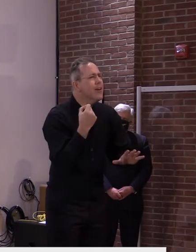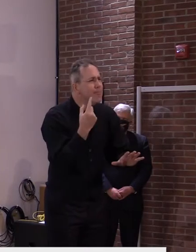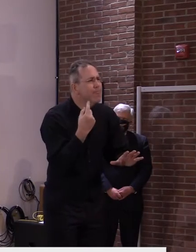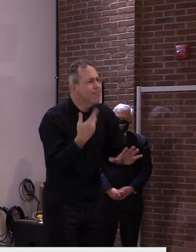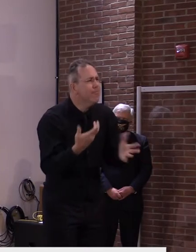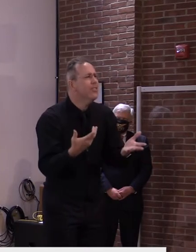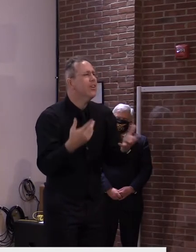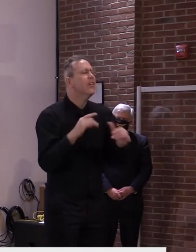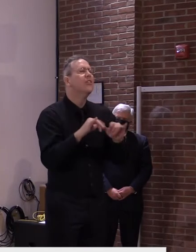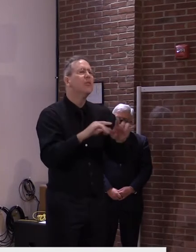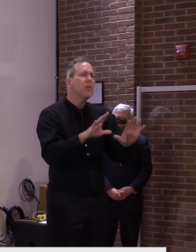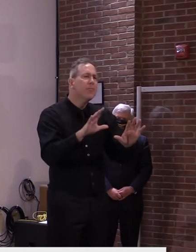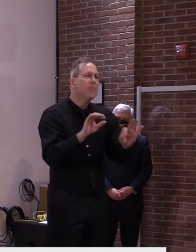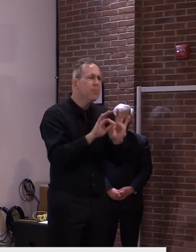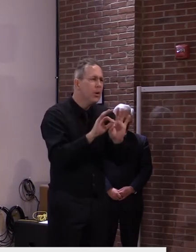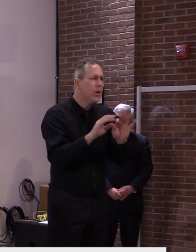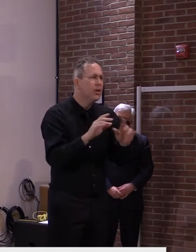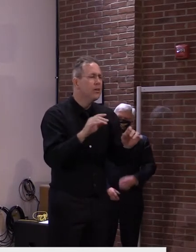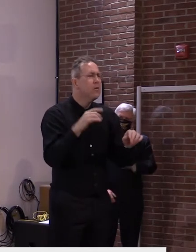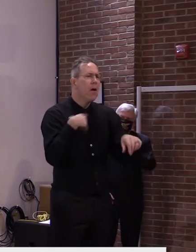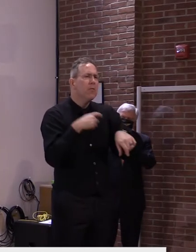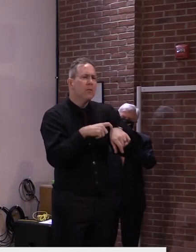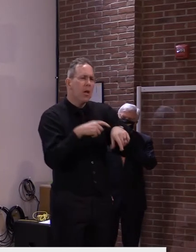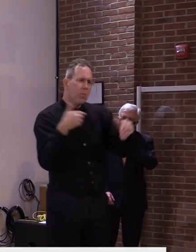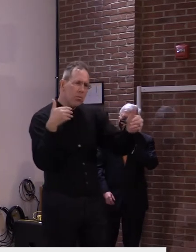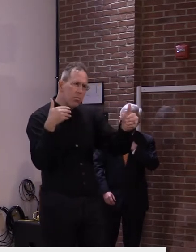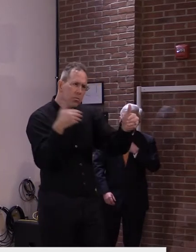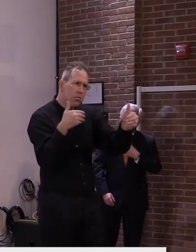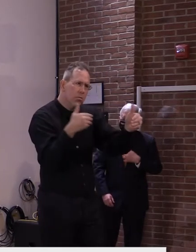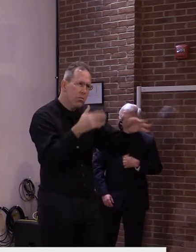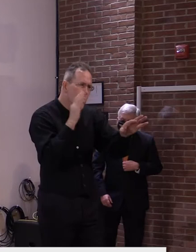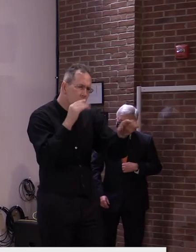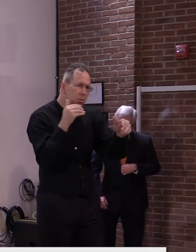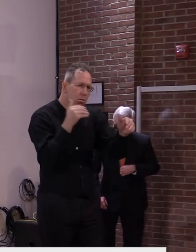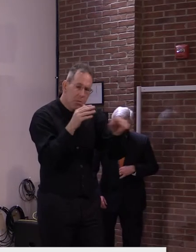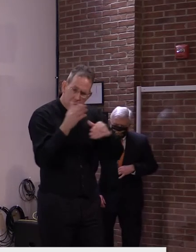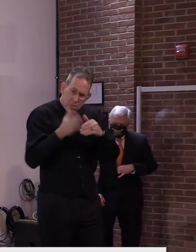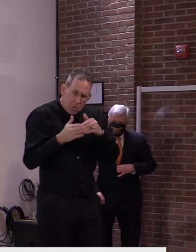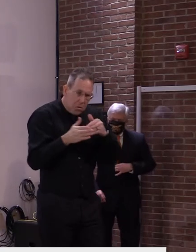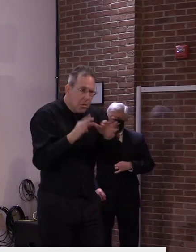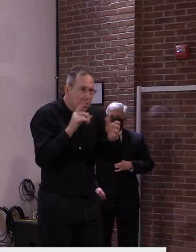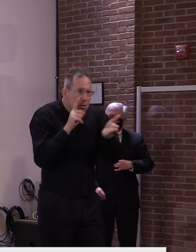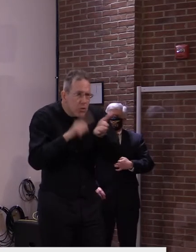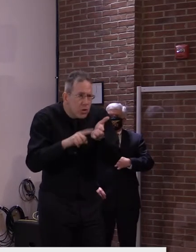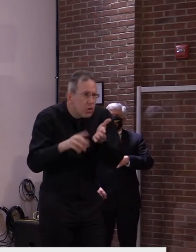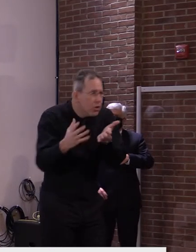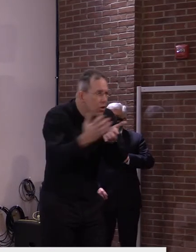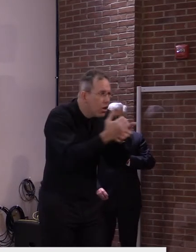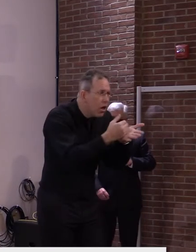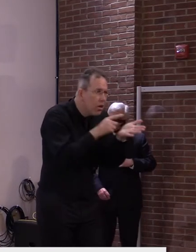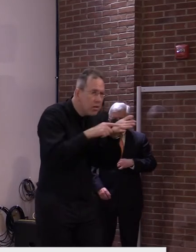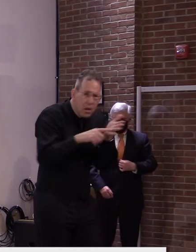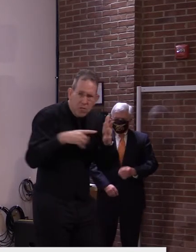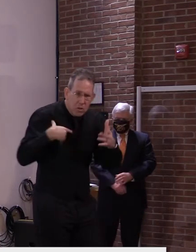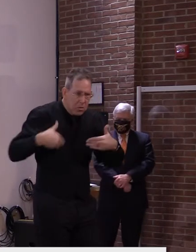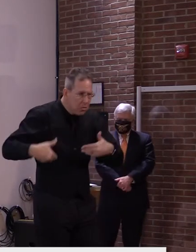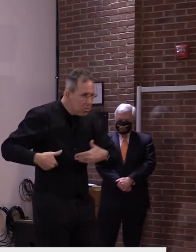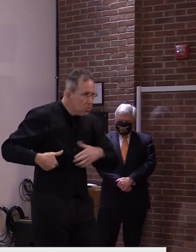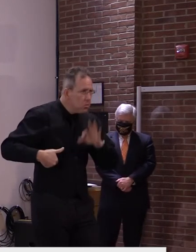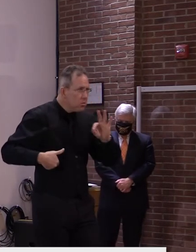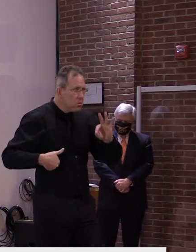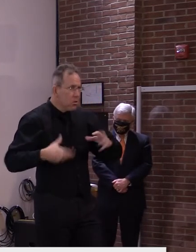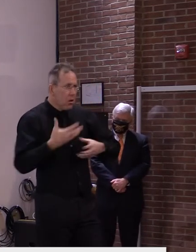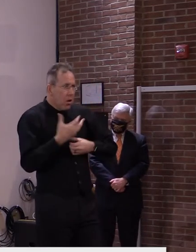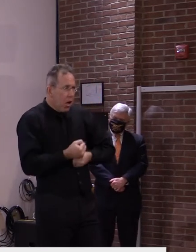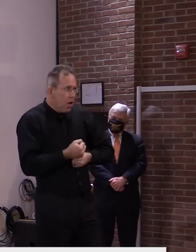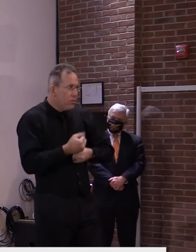little bit of time yet to wait for some more data to emerge and some more broad national guidance.